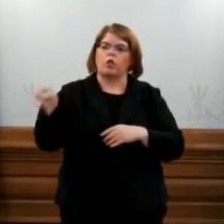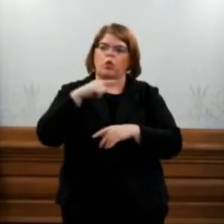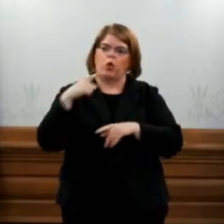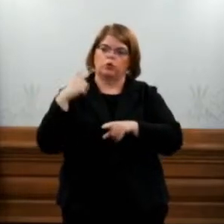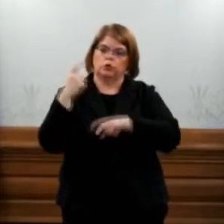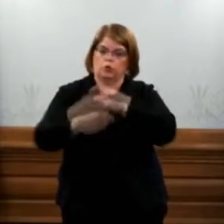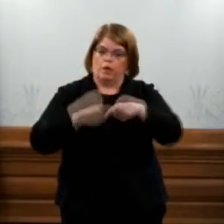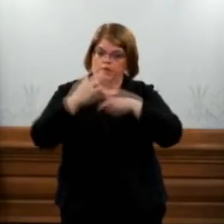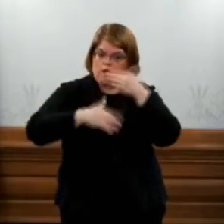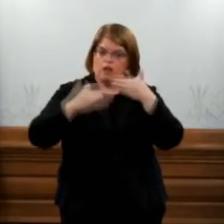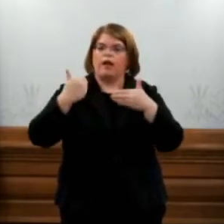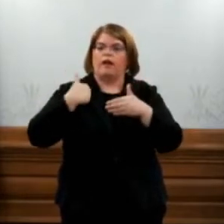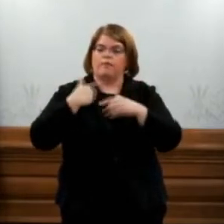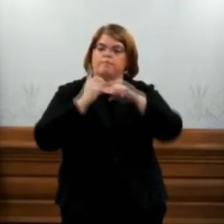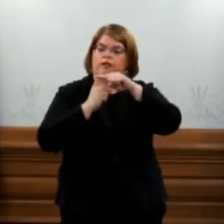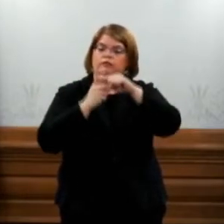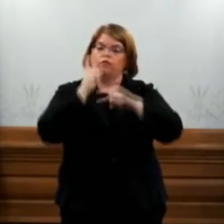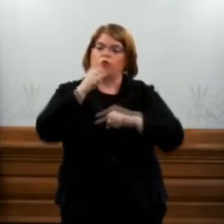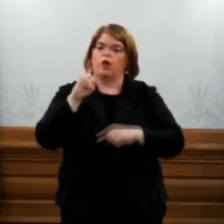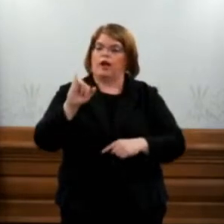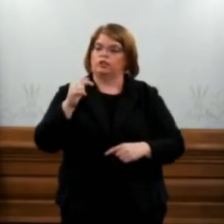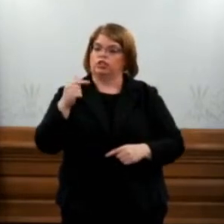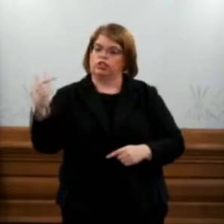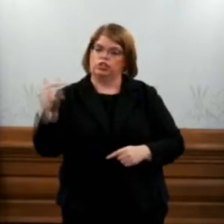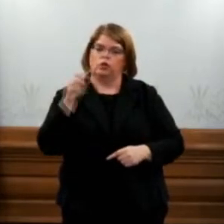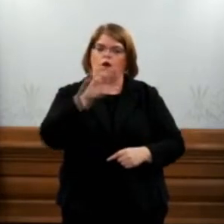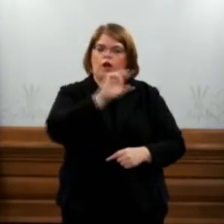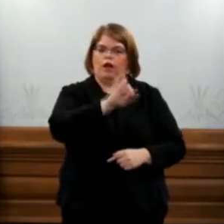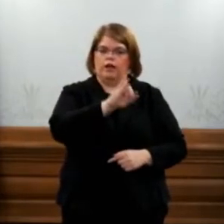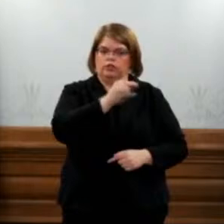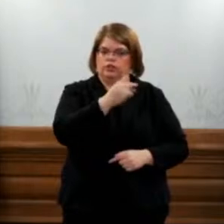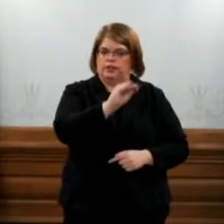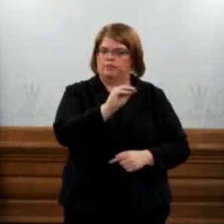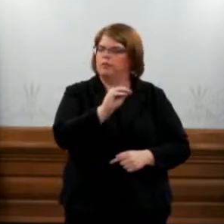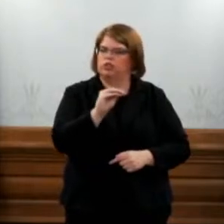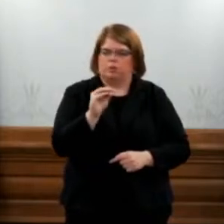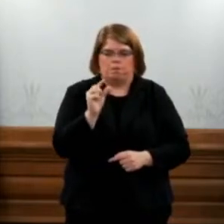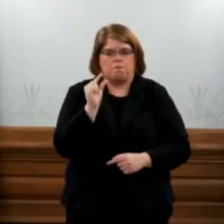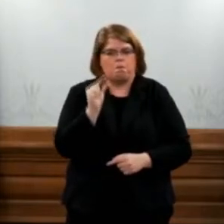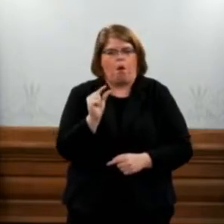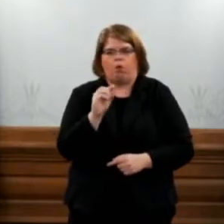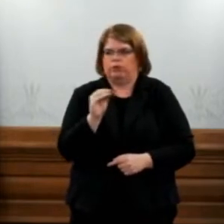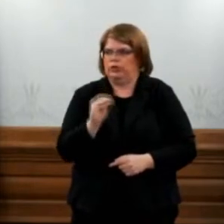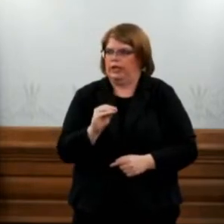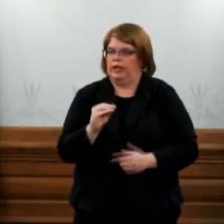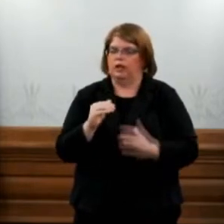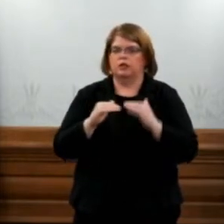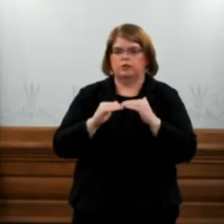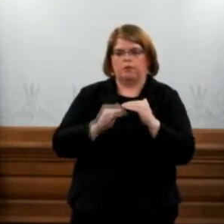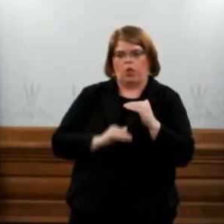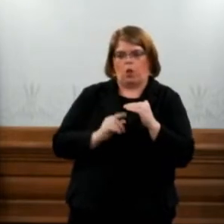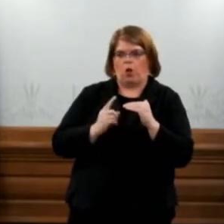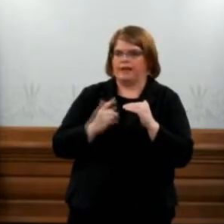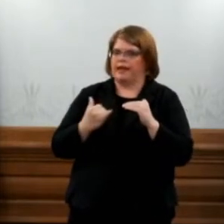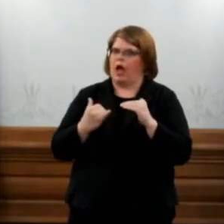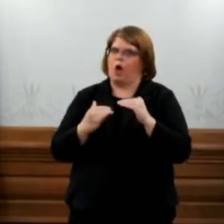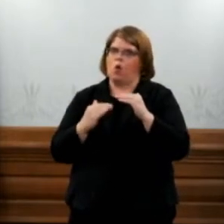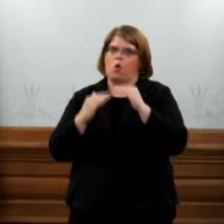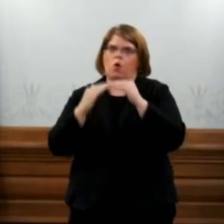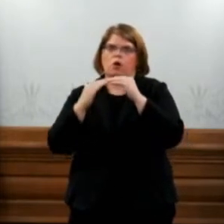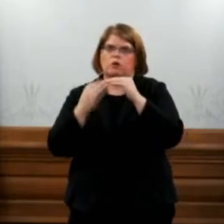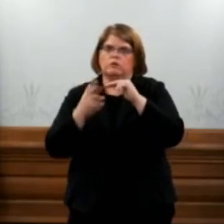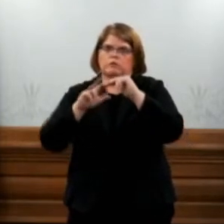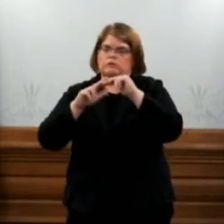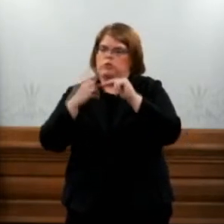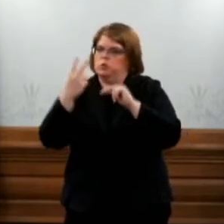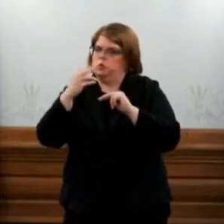for IgG or IgM. Yeah. And it's a very small percentage. It's about, it started off at below 1 and now is up to maybe 2%